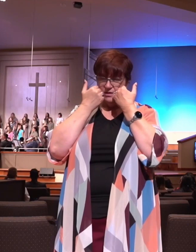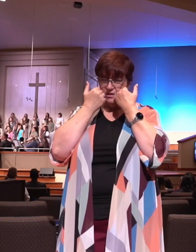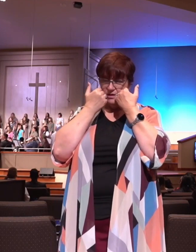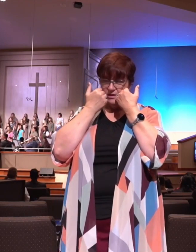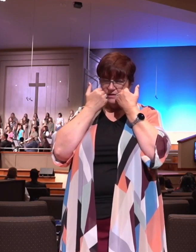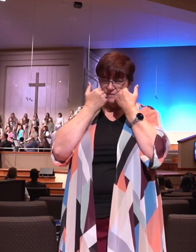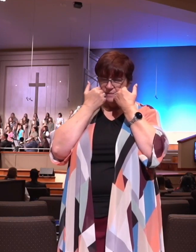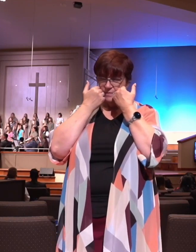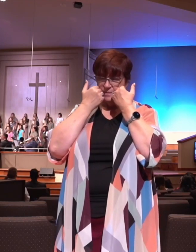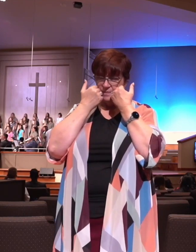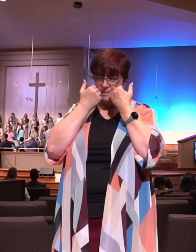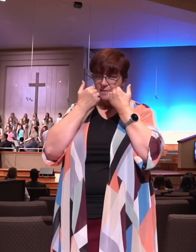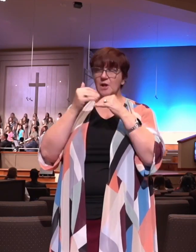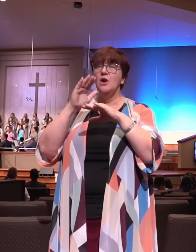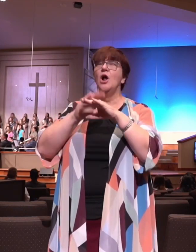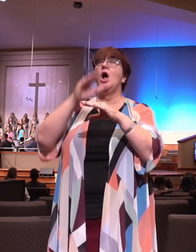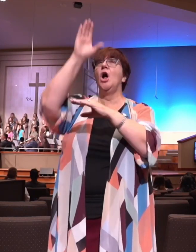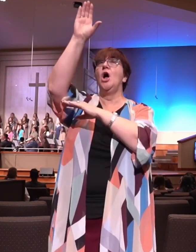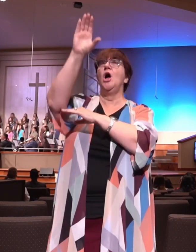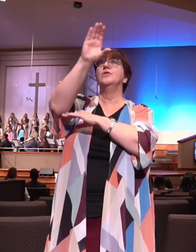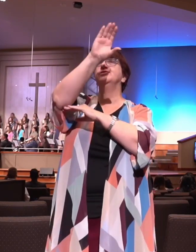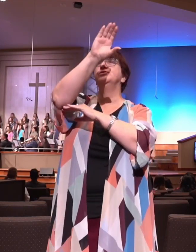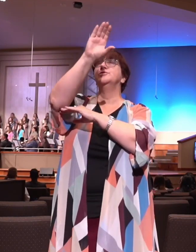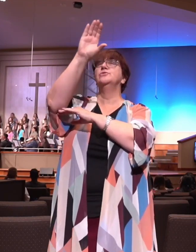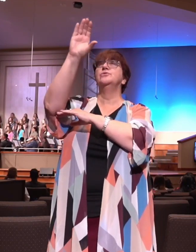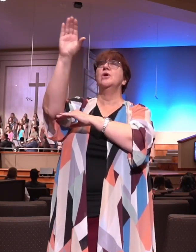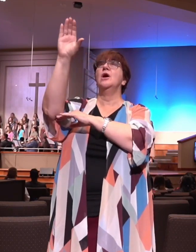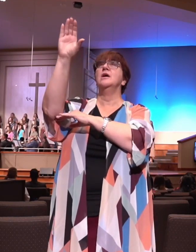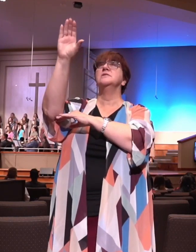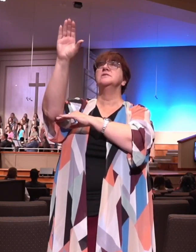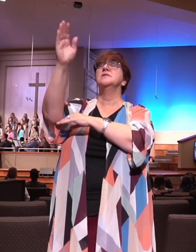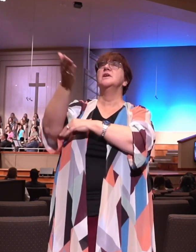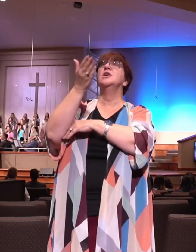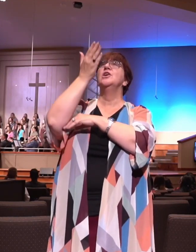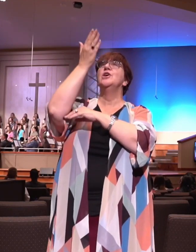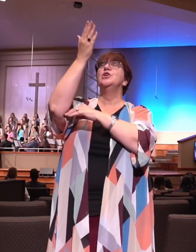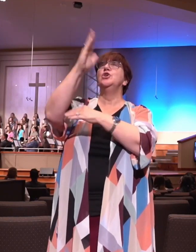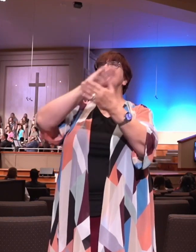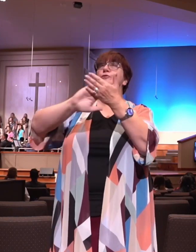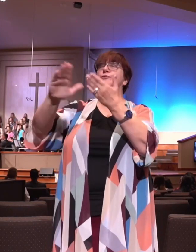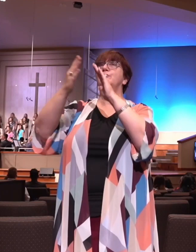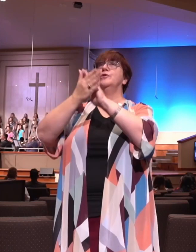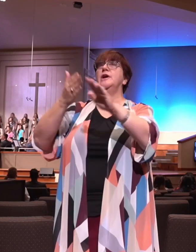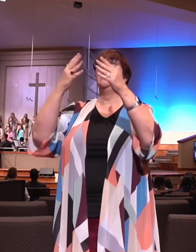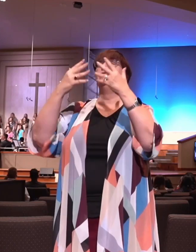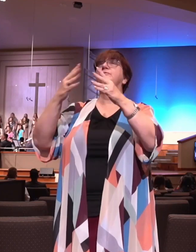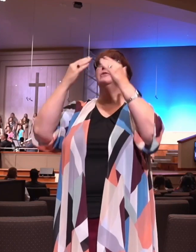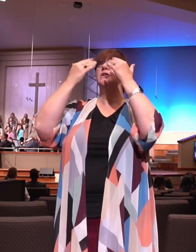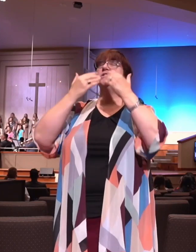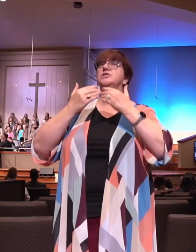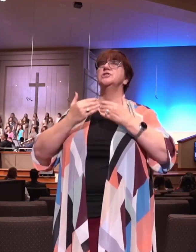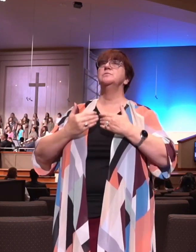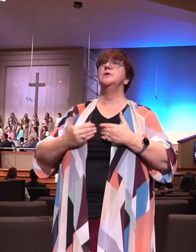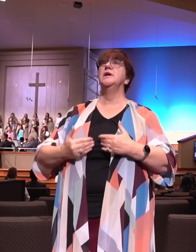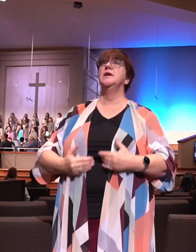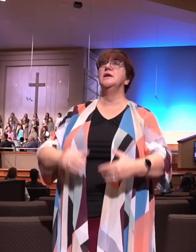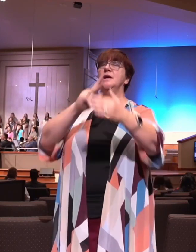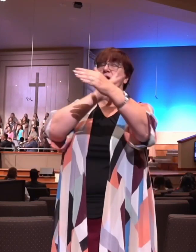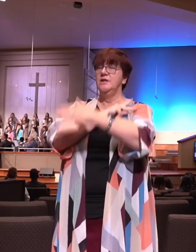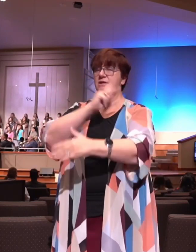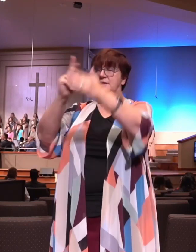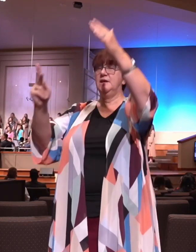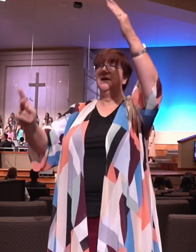spoken, I am forgiven. The King of kings